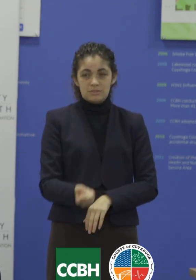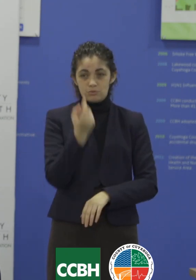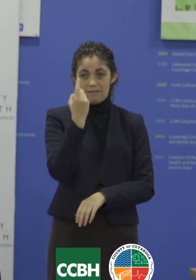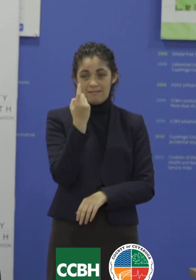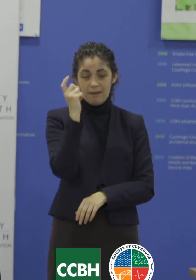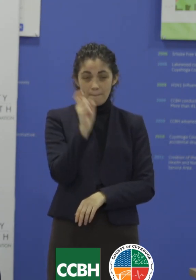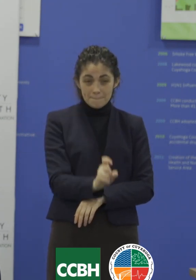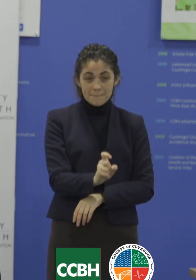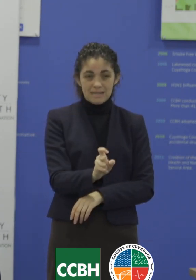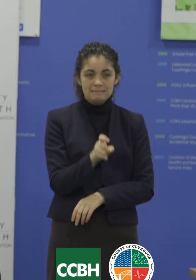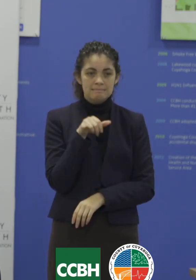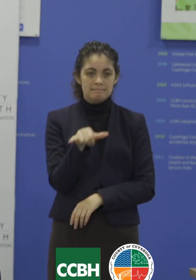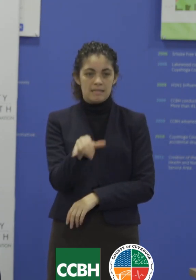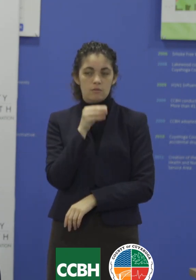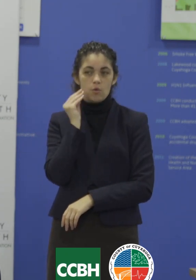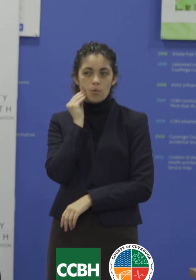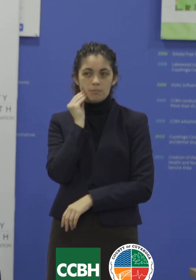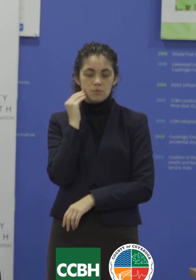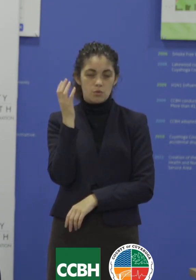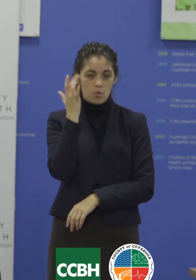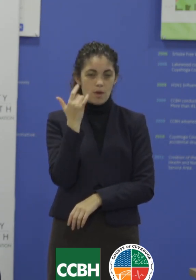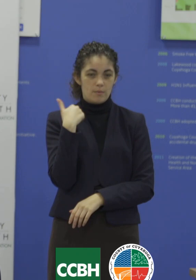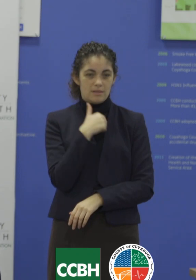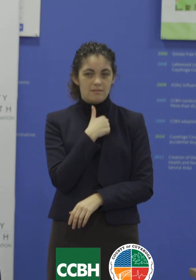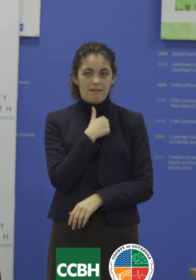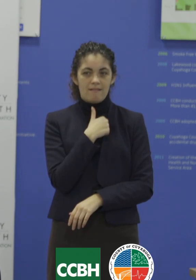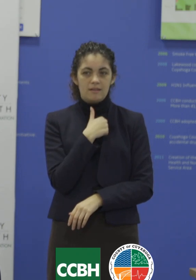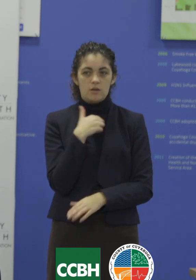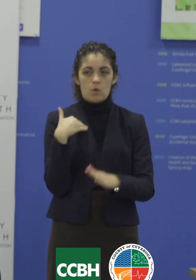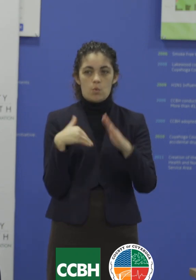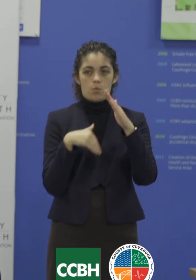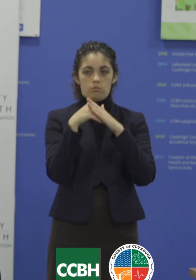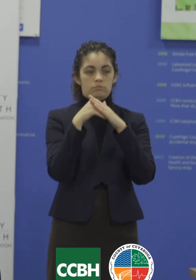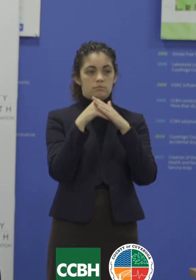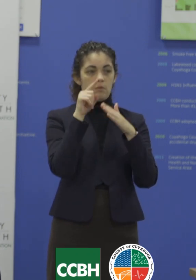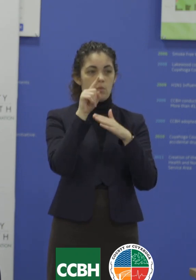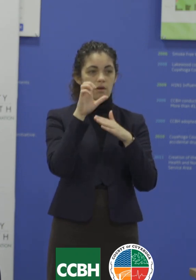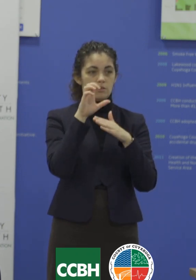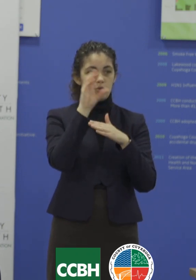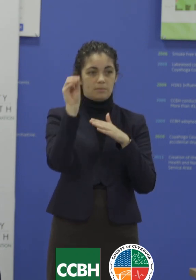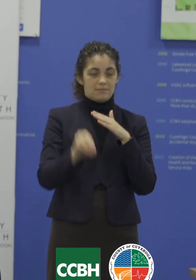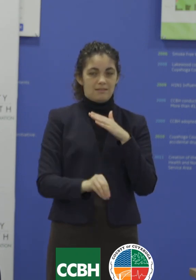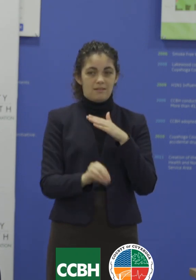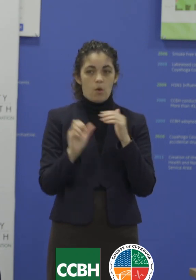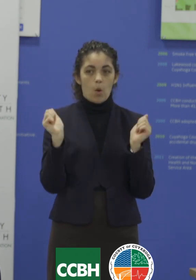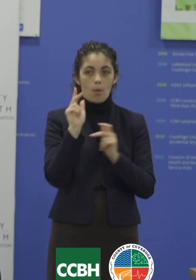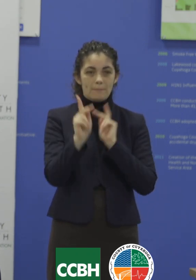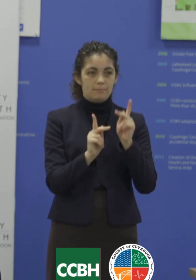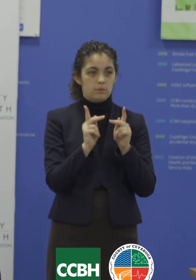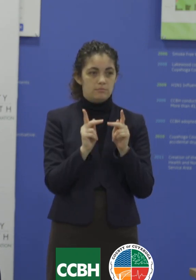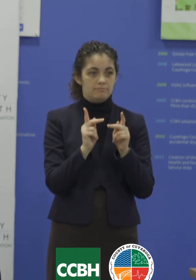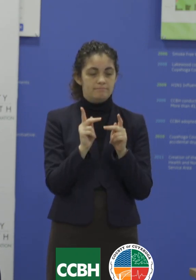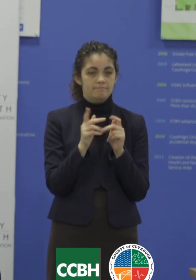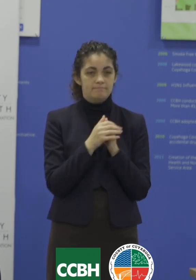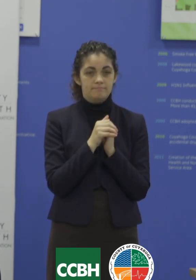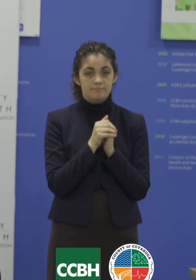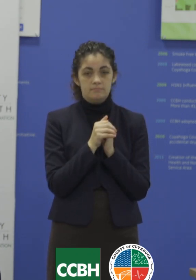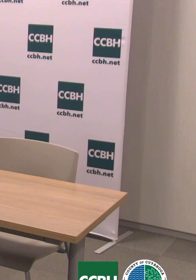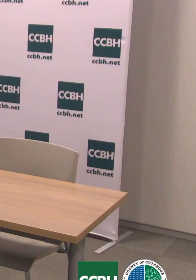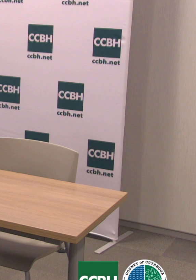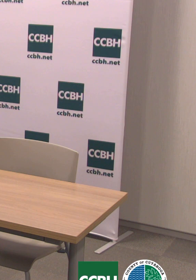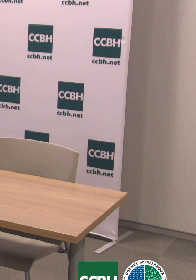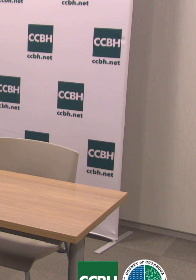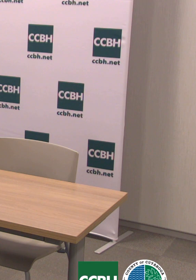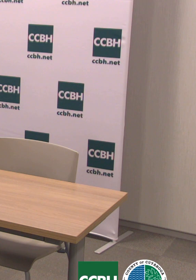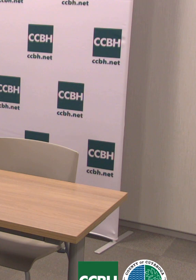that you've got to do your part to keep us from getting up to 100% utilization, every person in the public. I was wondering if you